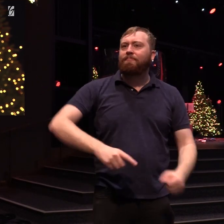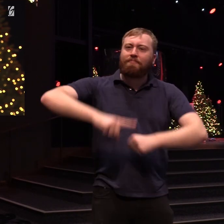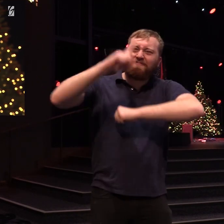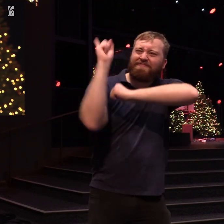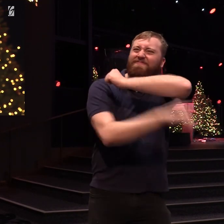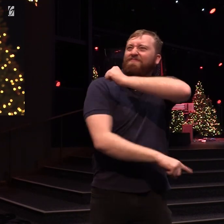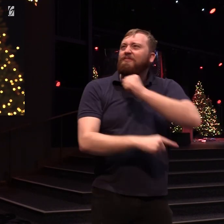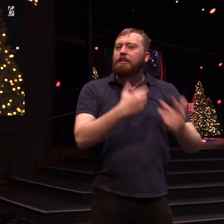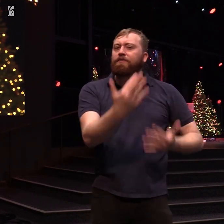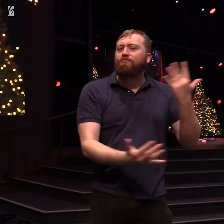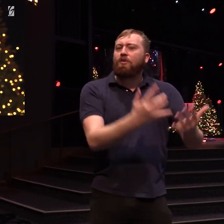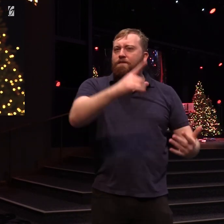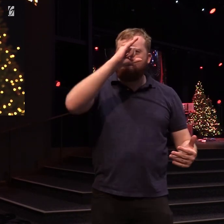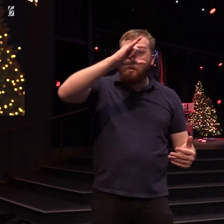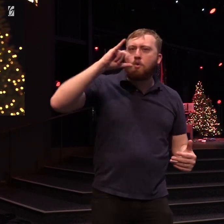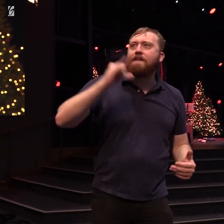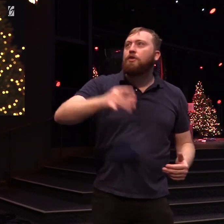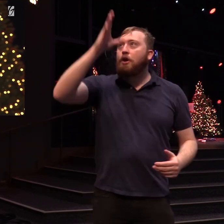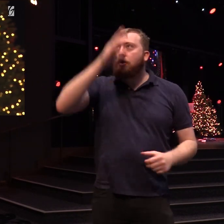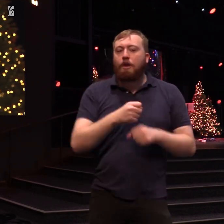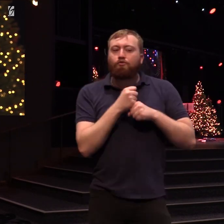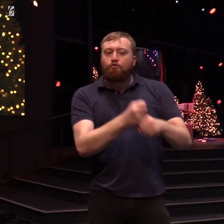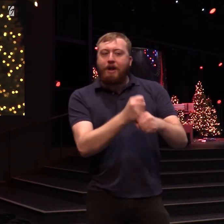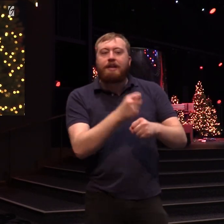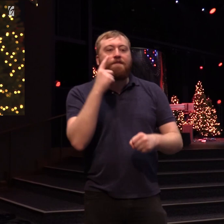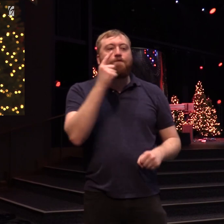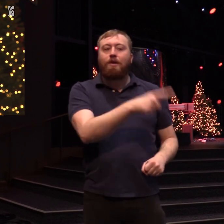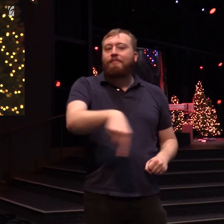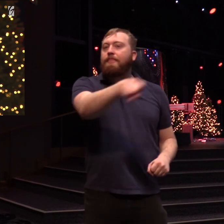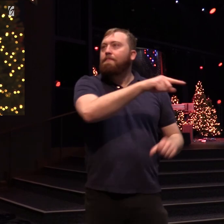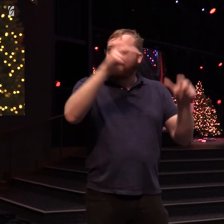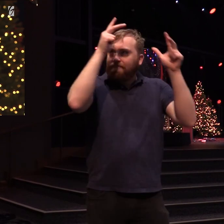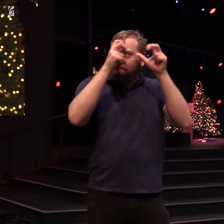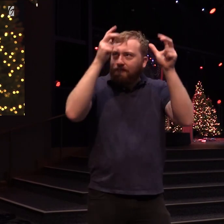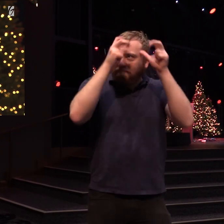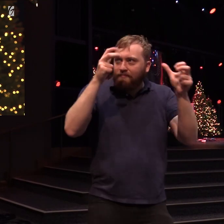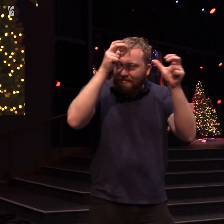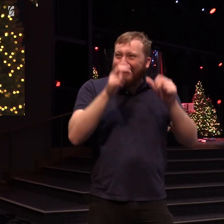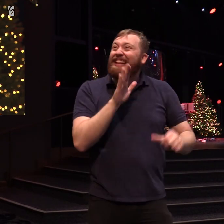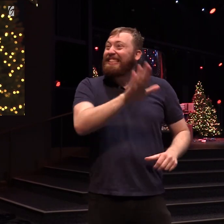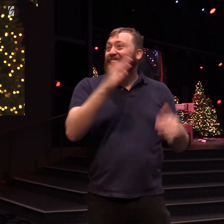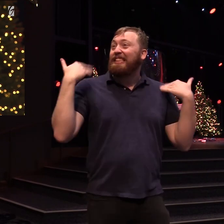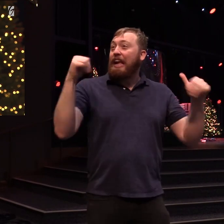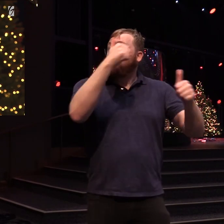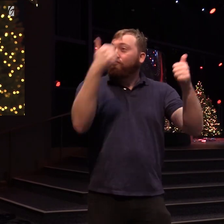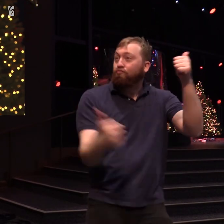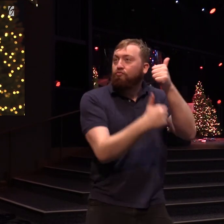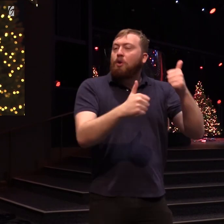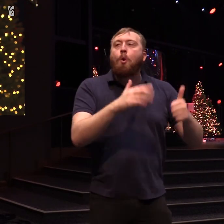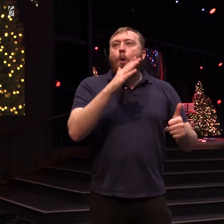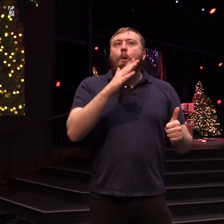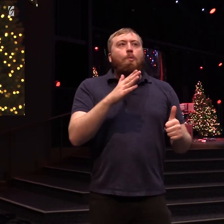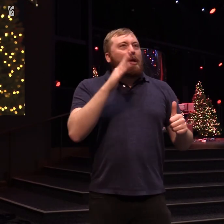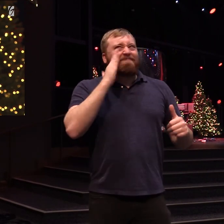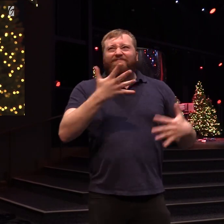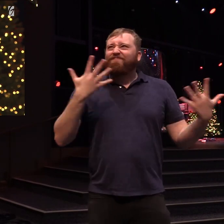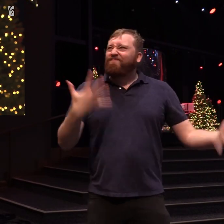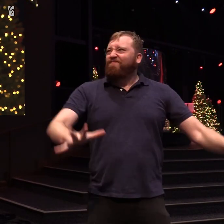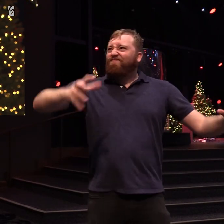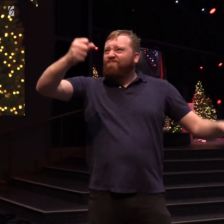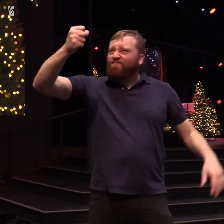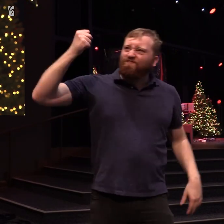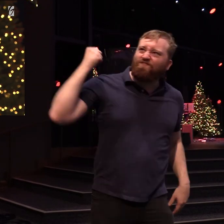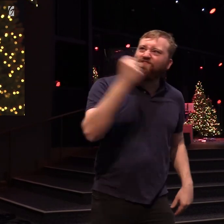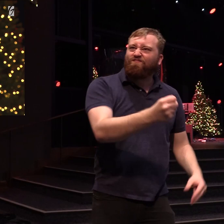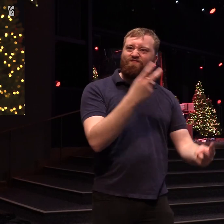created for the devil and his angels, and there will be absolute peace. And you and I will begin